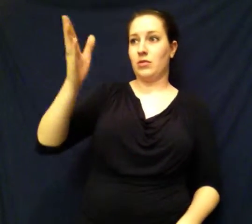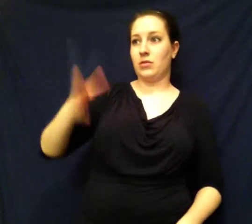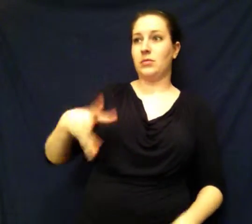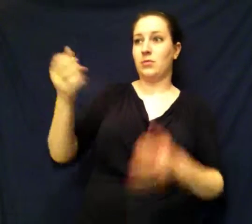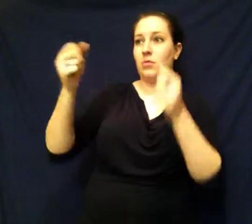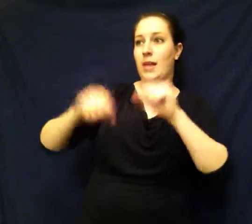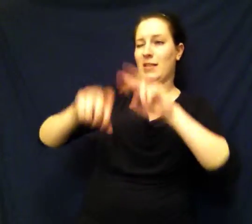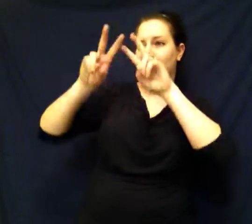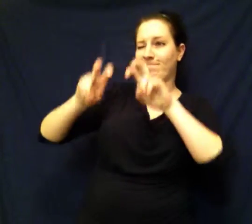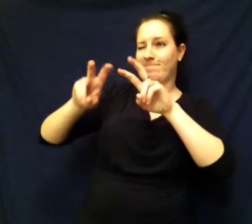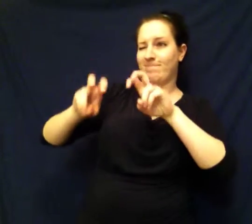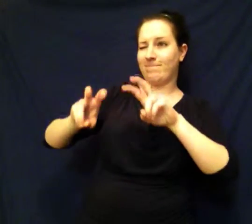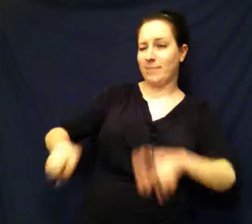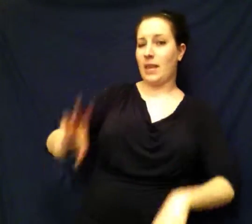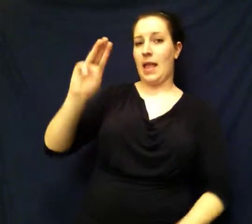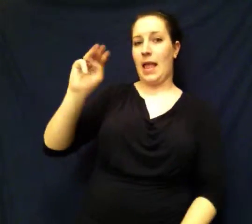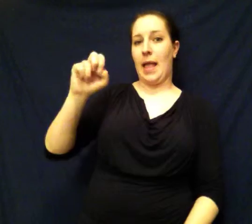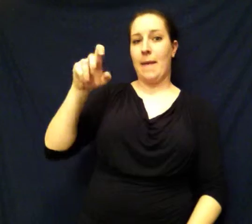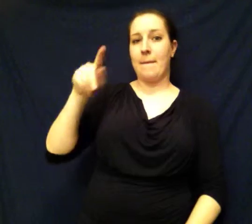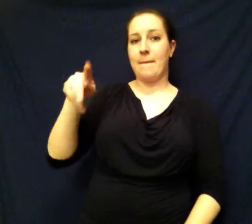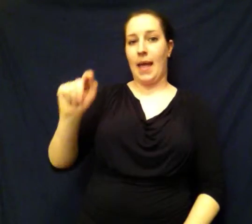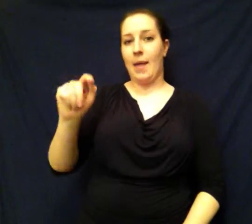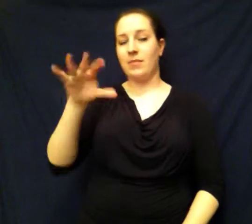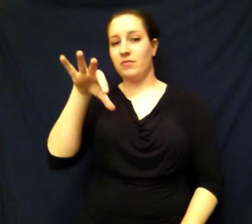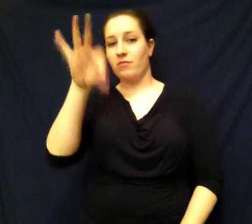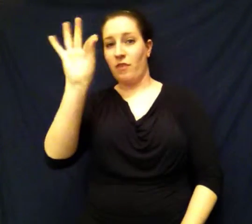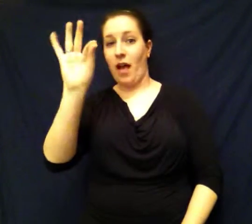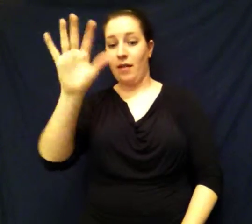to extract the location of the escape tunnel.